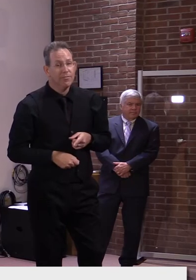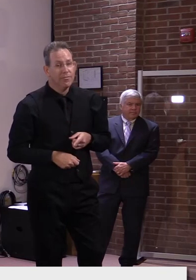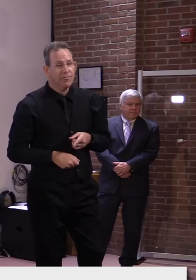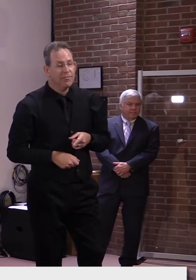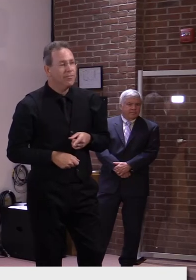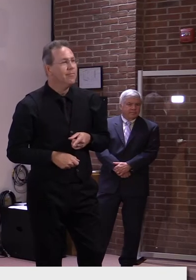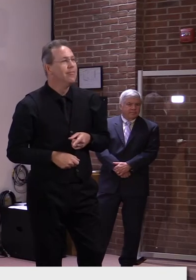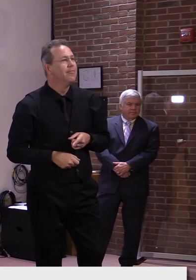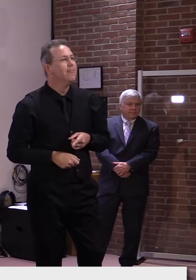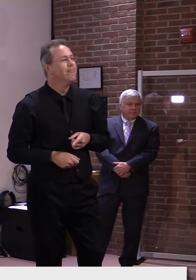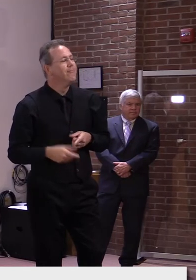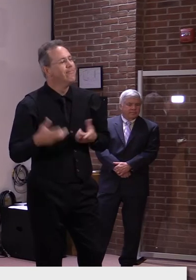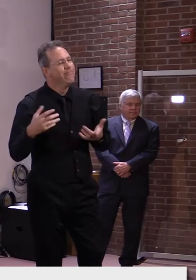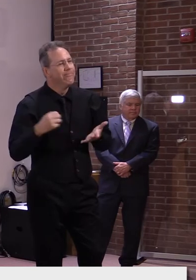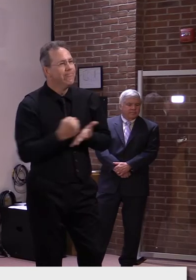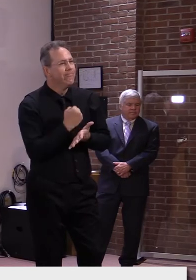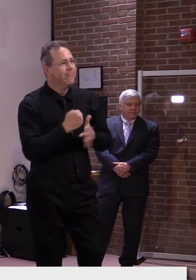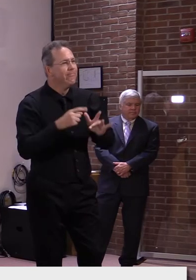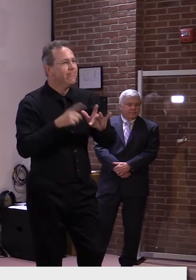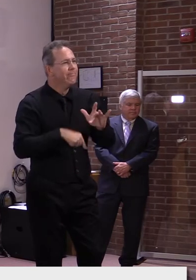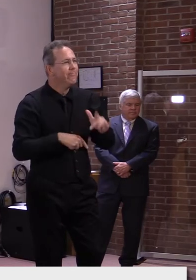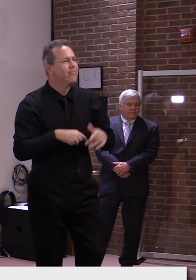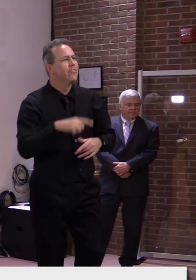All right, Eric, the Times Argus.